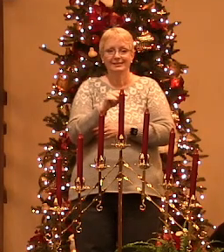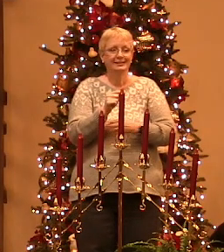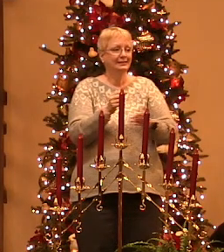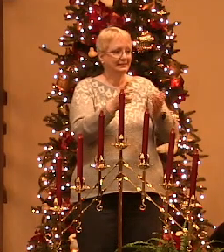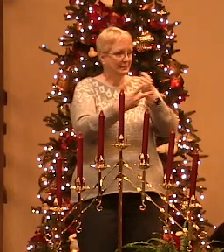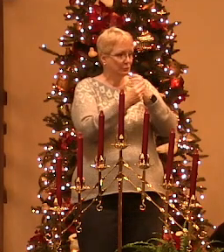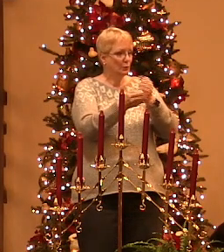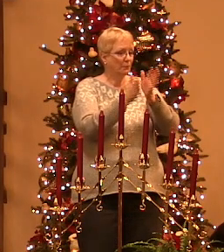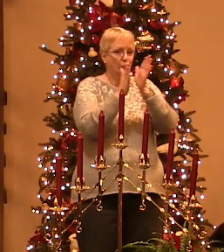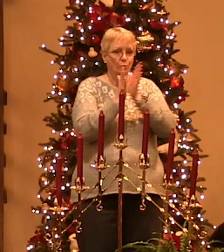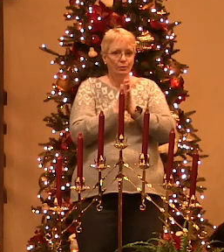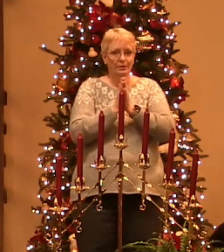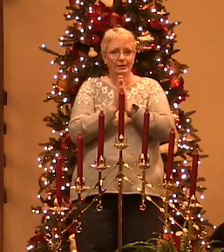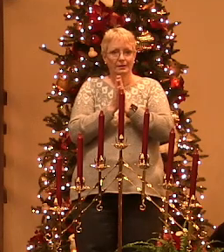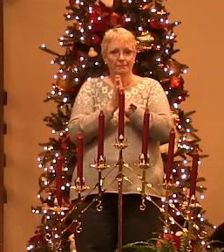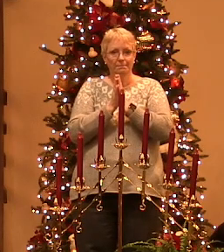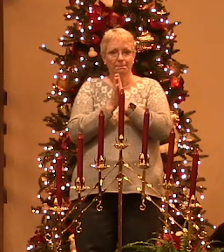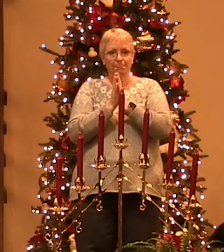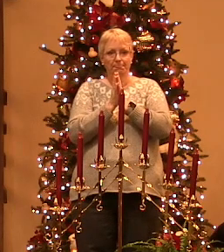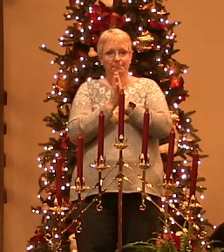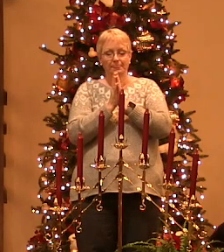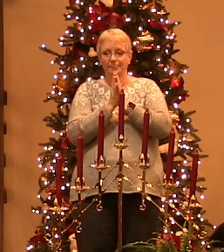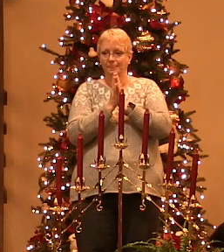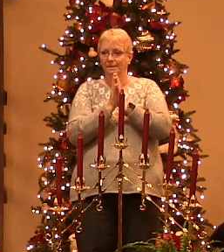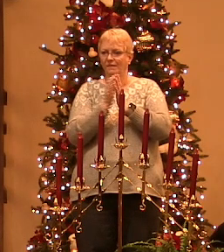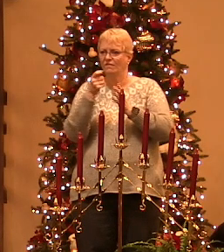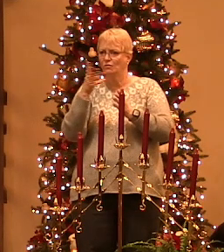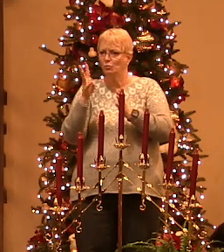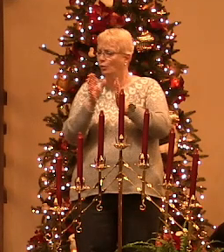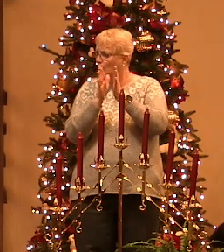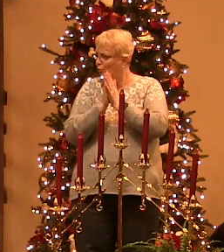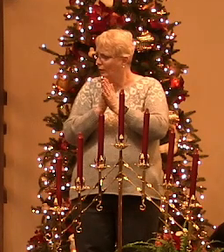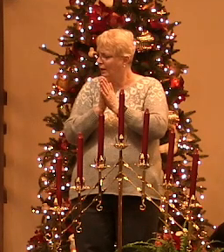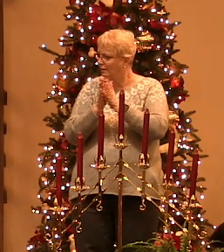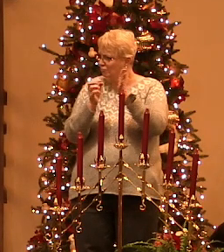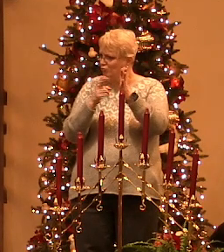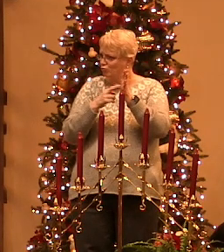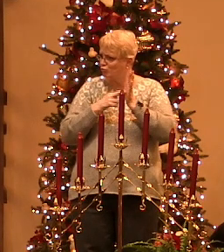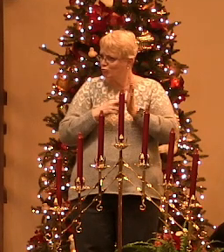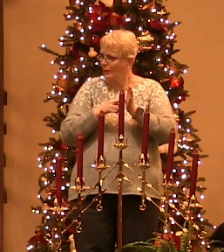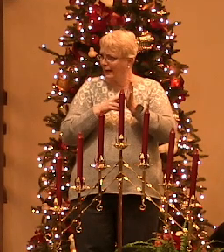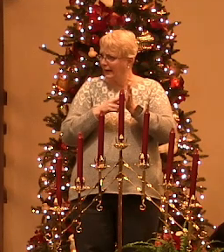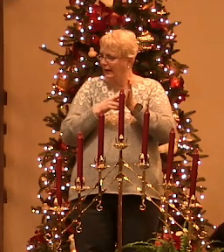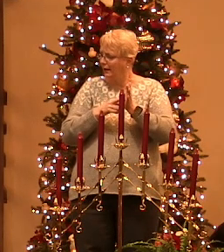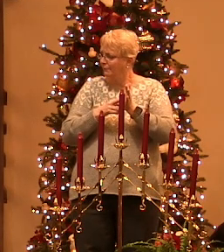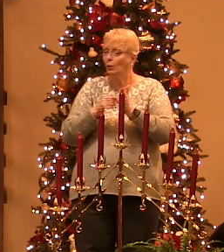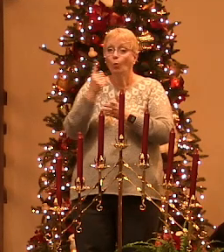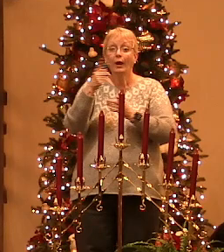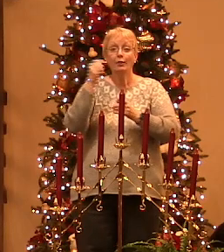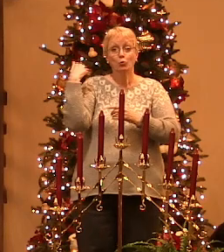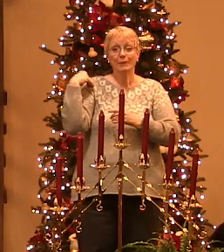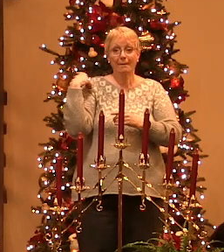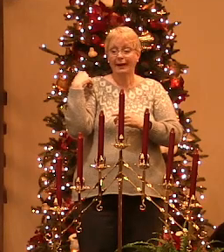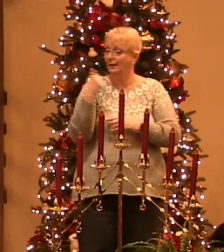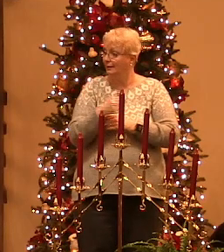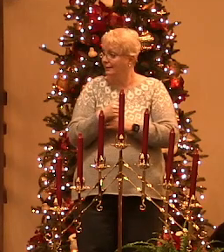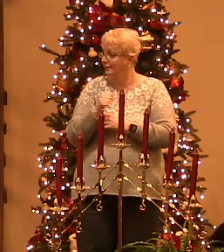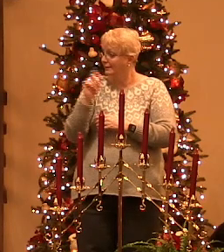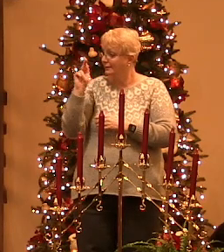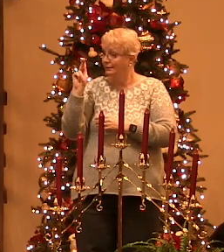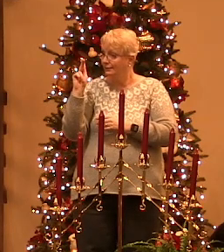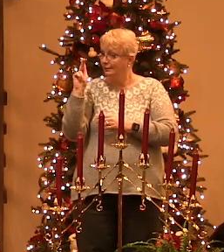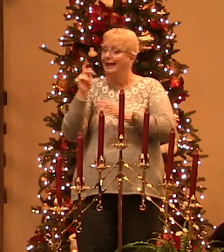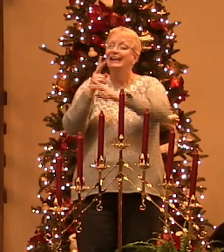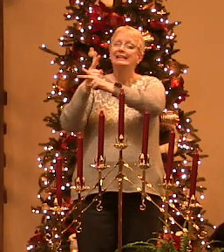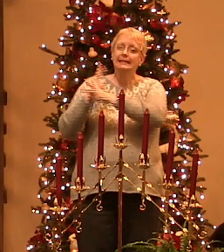too. On that note, those are the major new prayer requests. I know there's others. One other reminder, the caring ministry